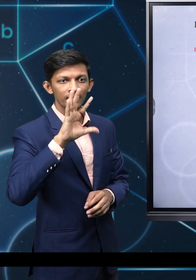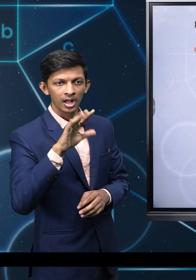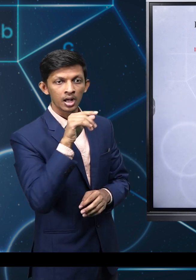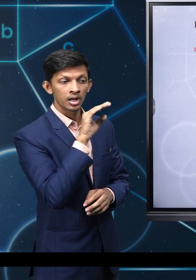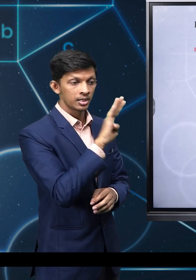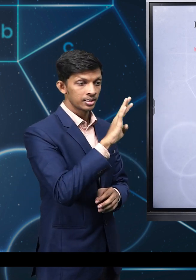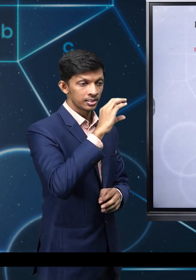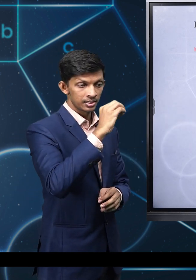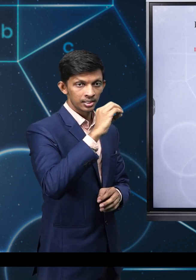125,